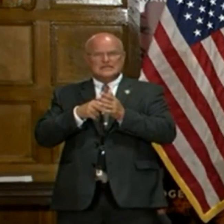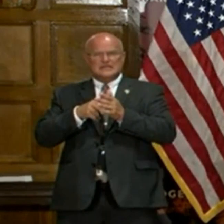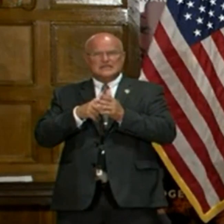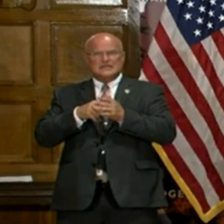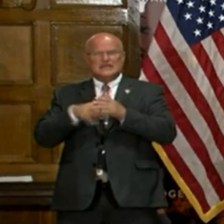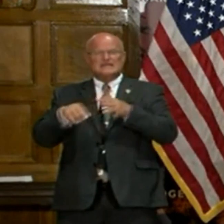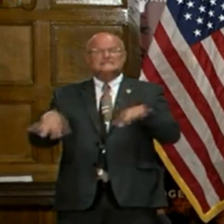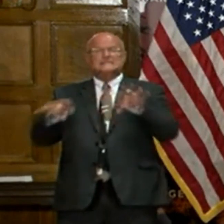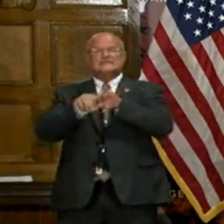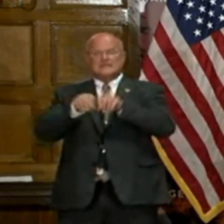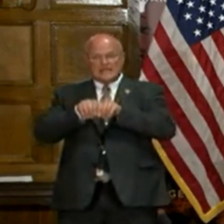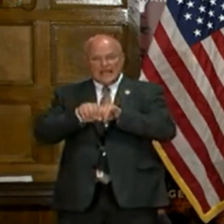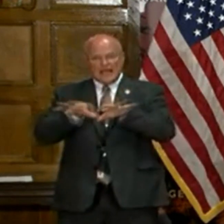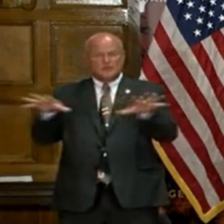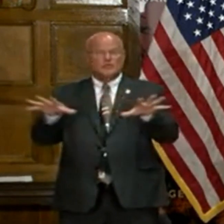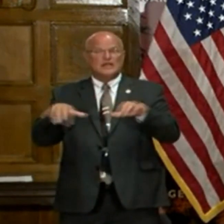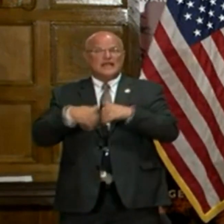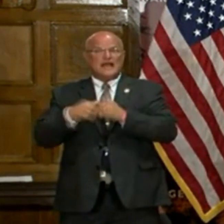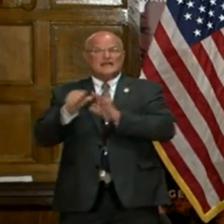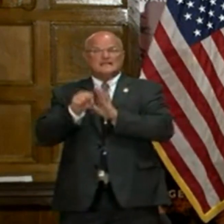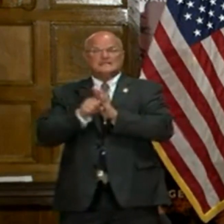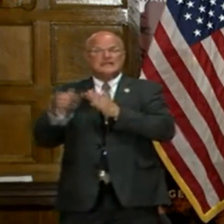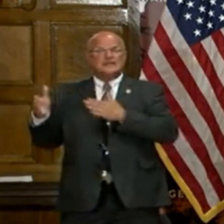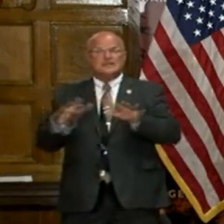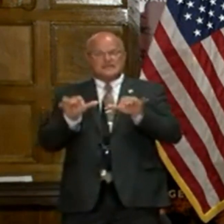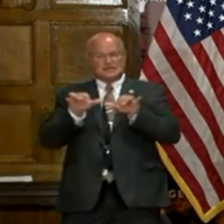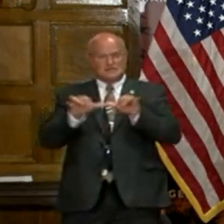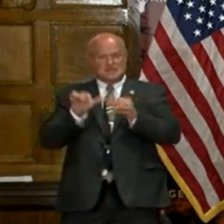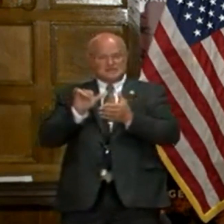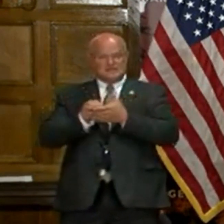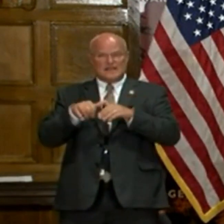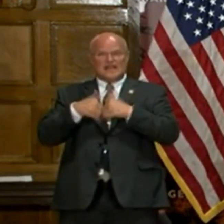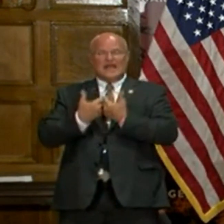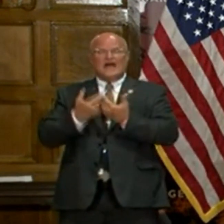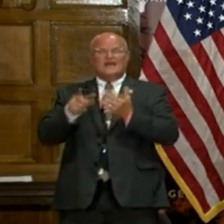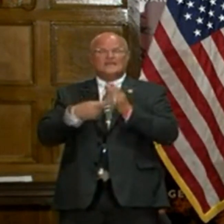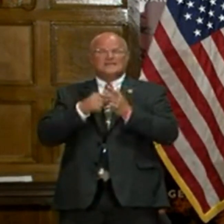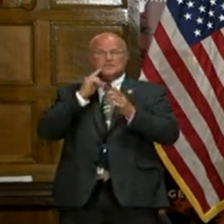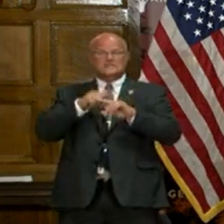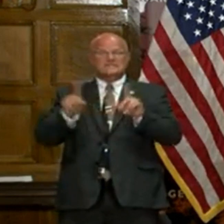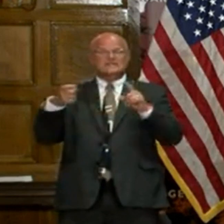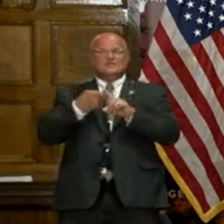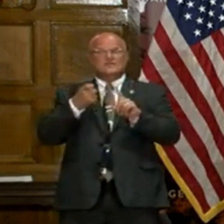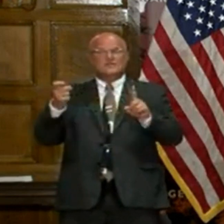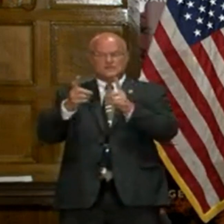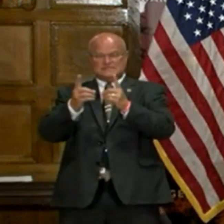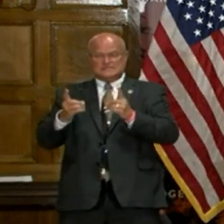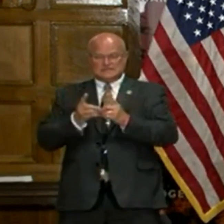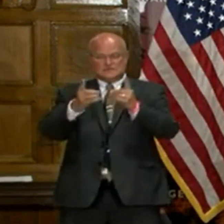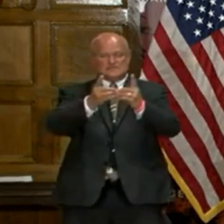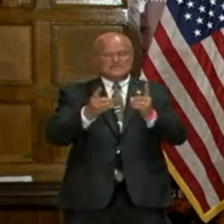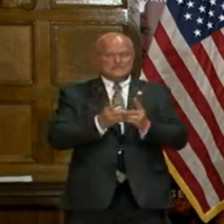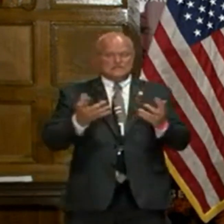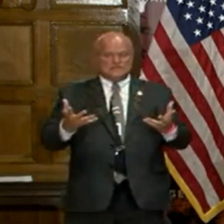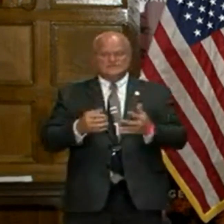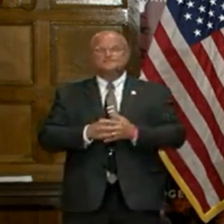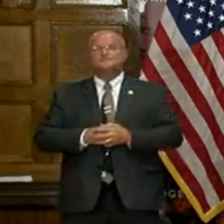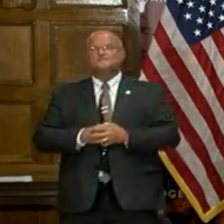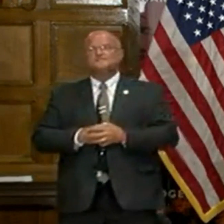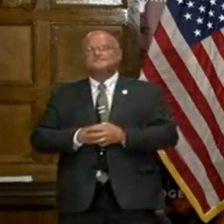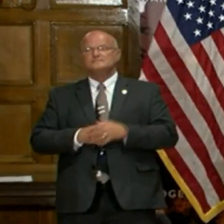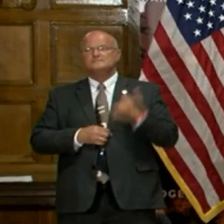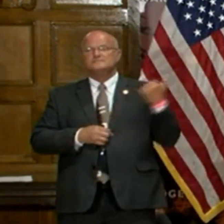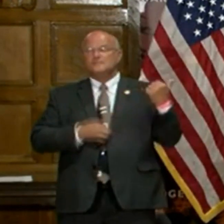a significant outbreak? How is the state planning to measure that? And how is this going to differ from district to district?